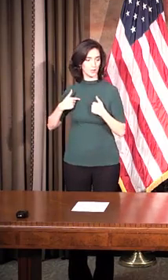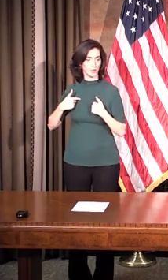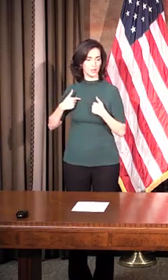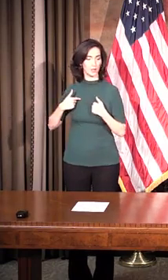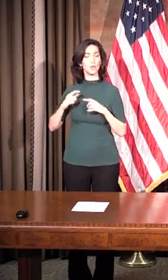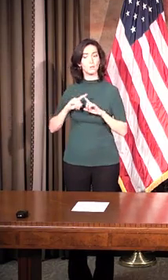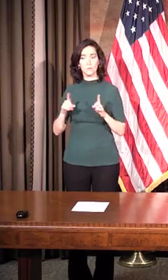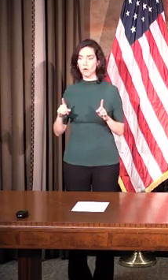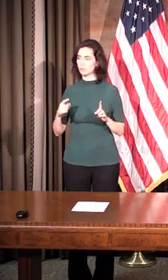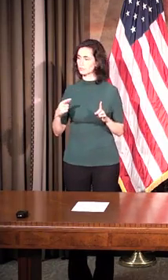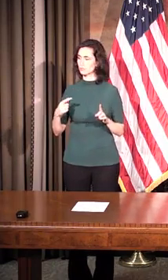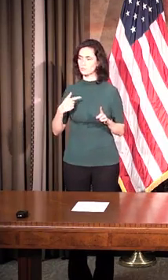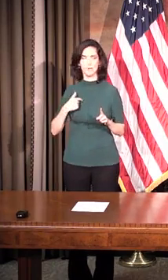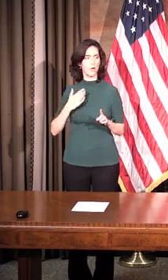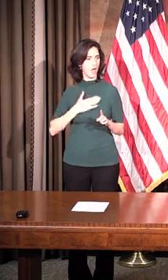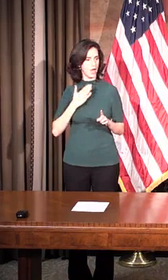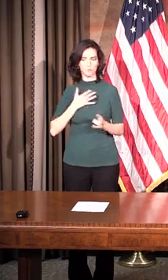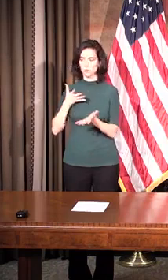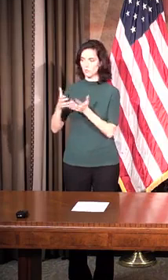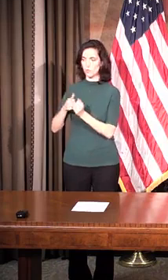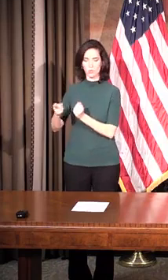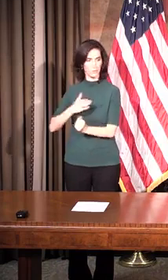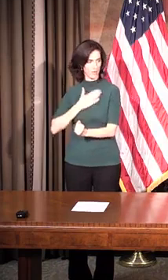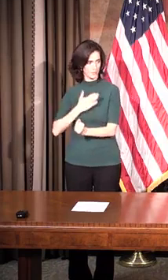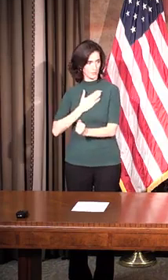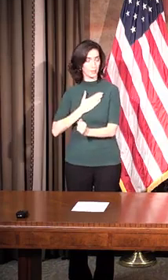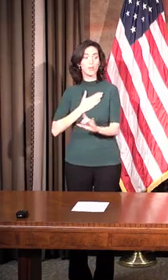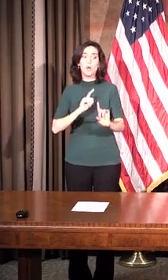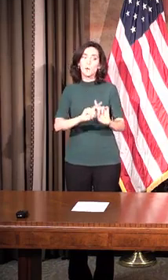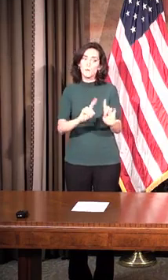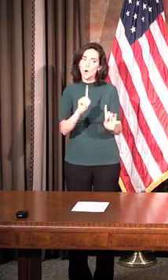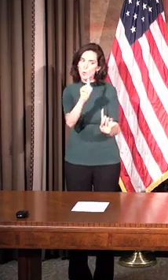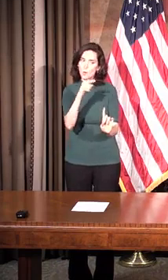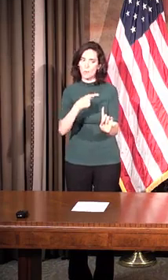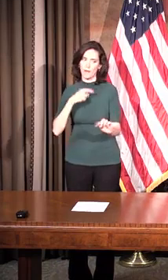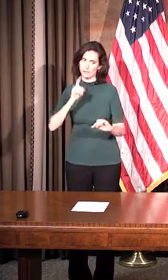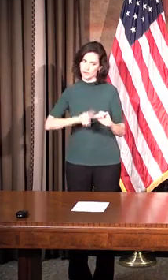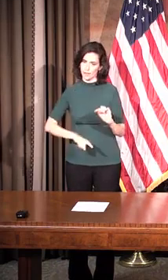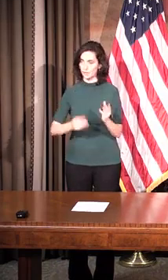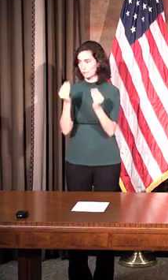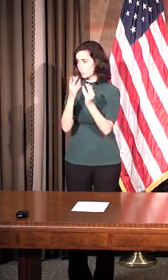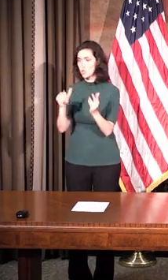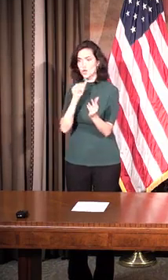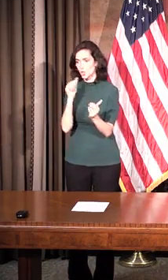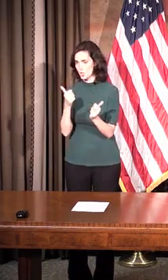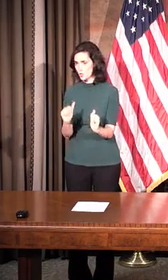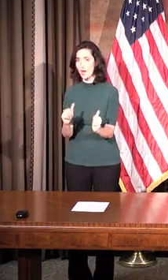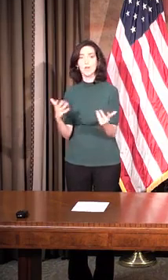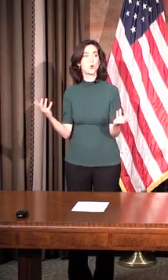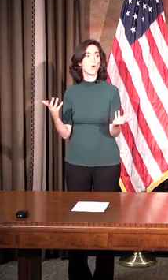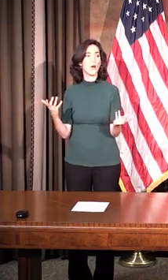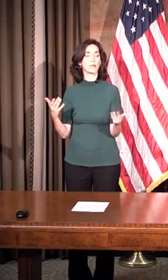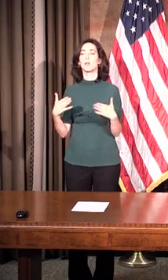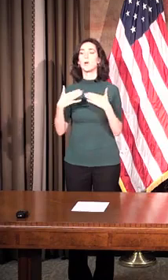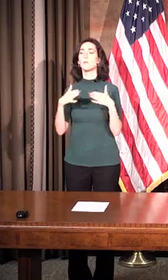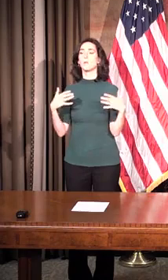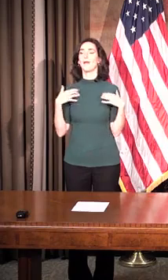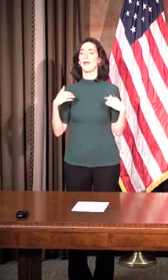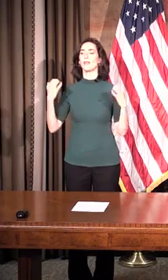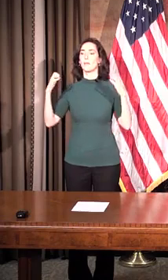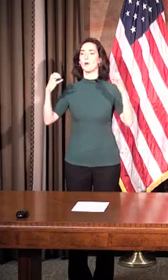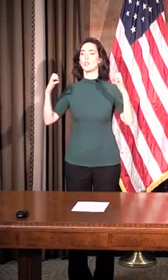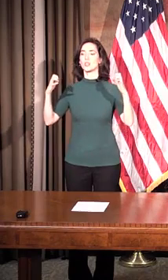but I'm always happy to talk to him. What I'm not able to do, and nobody should ever try to do, is manage a public health